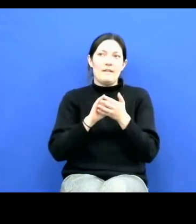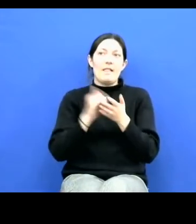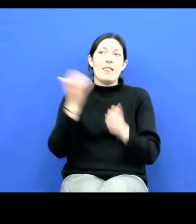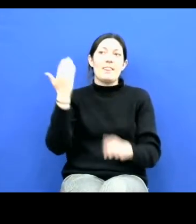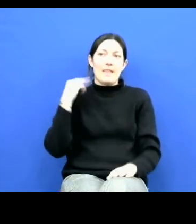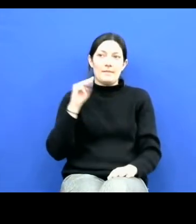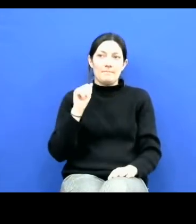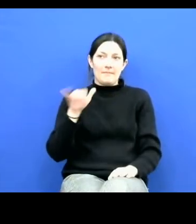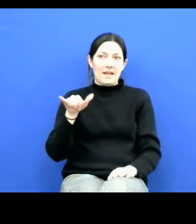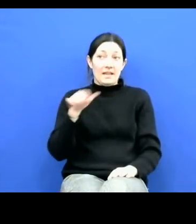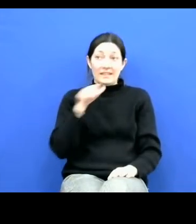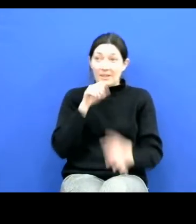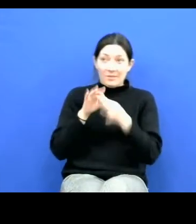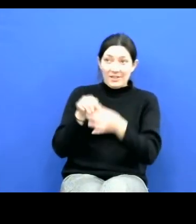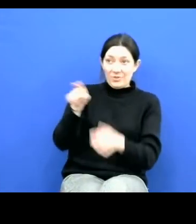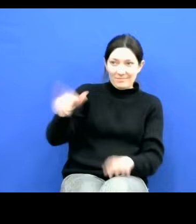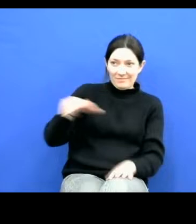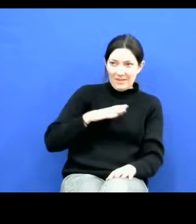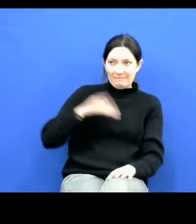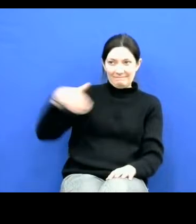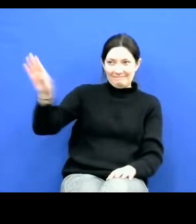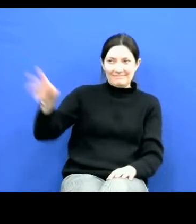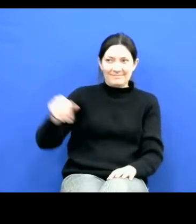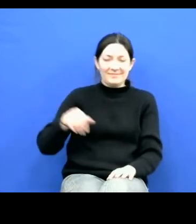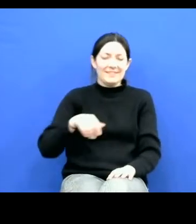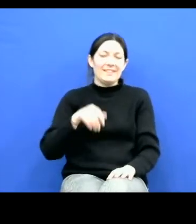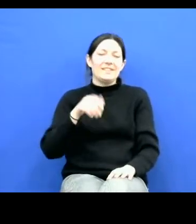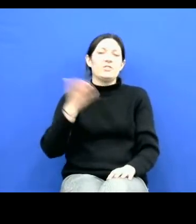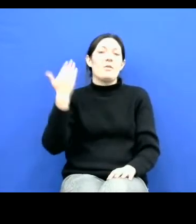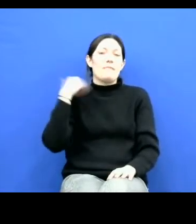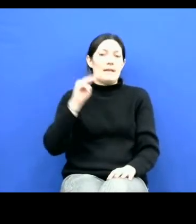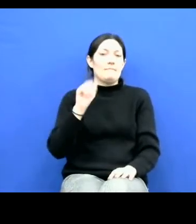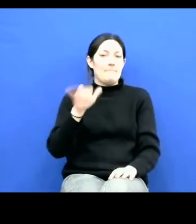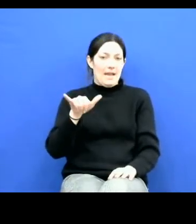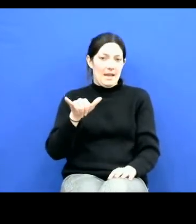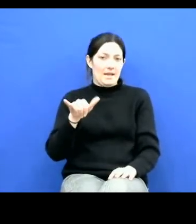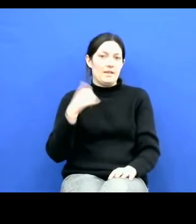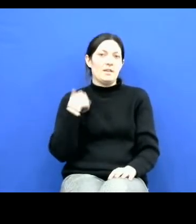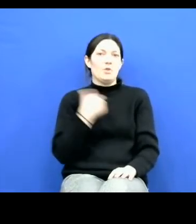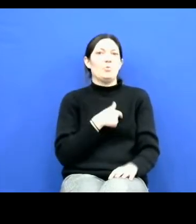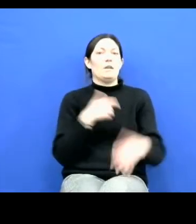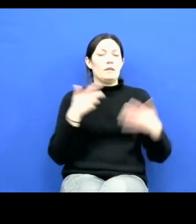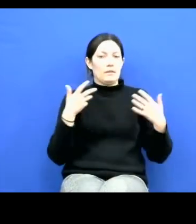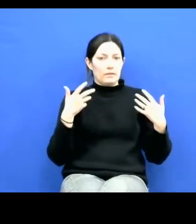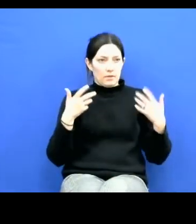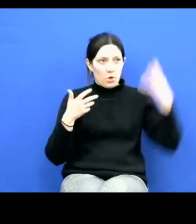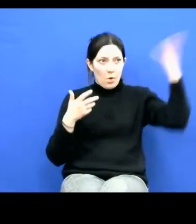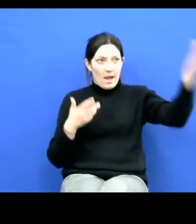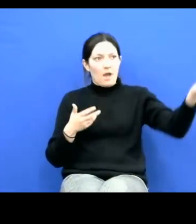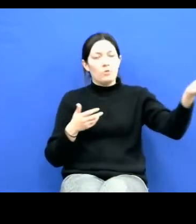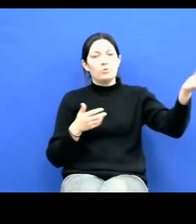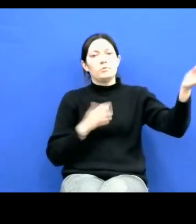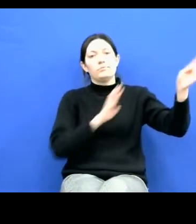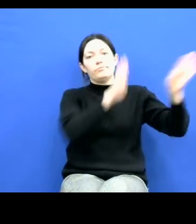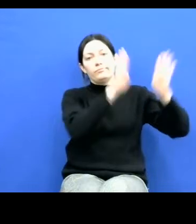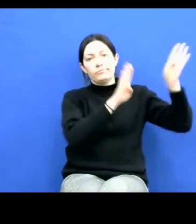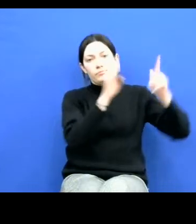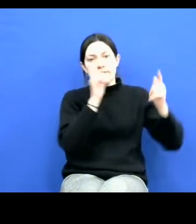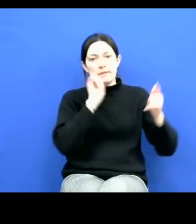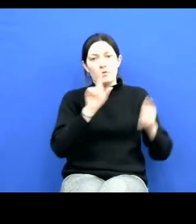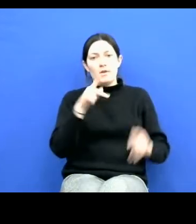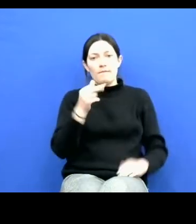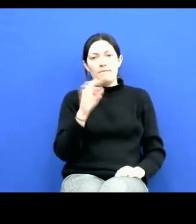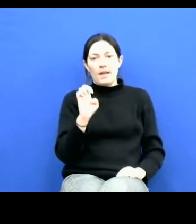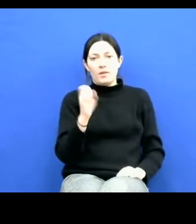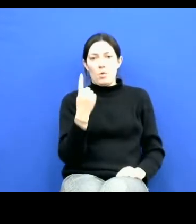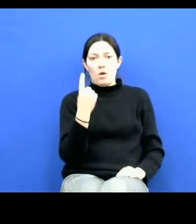it's not related to you, sorry. It's for the agreements. Last May, we had gone out and gotten quotes for a phase one environmental